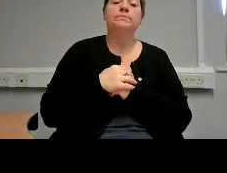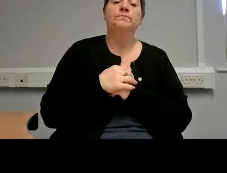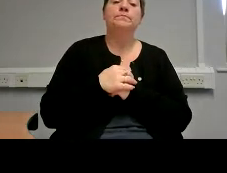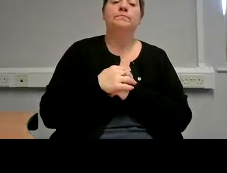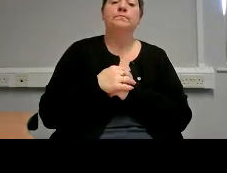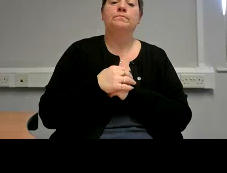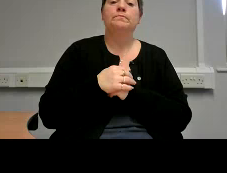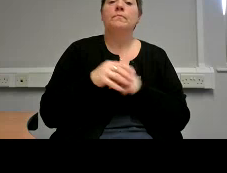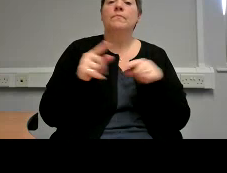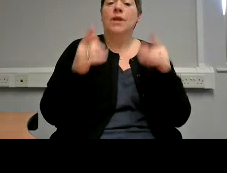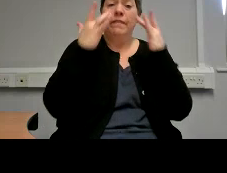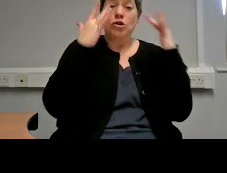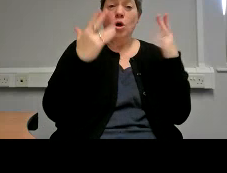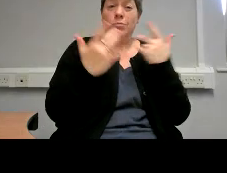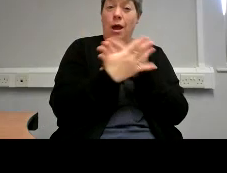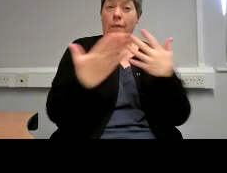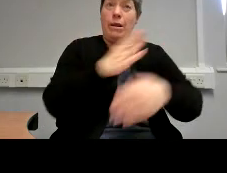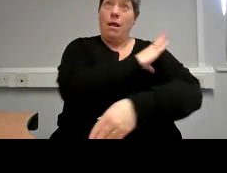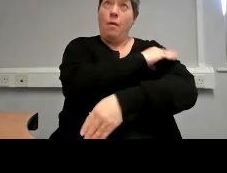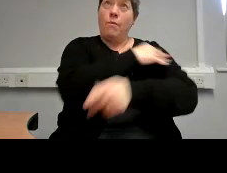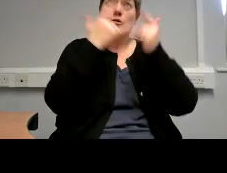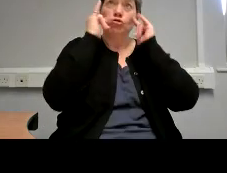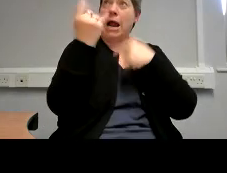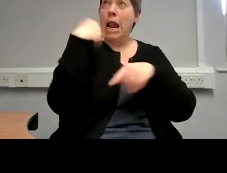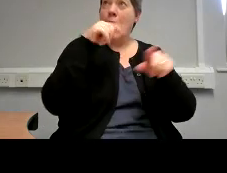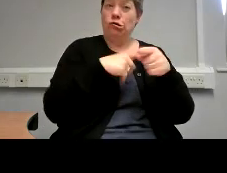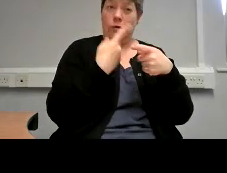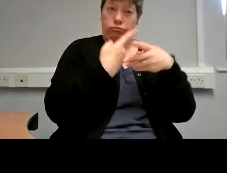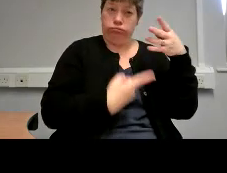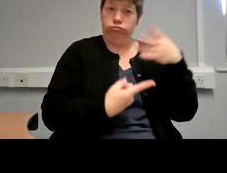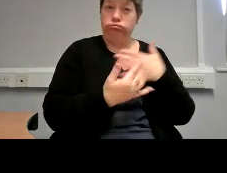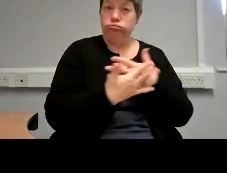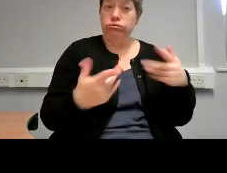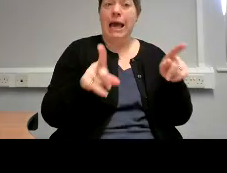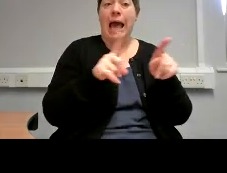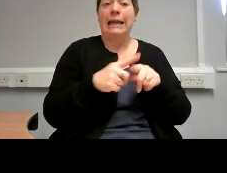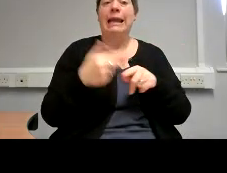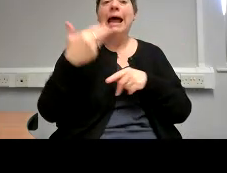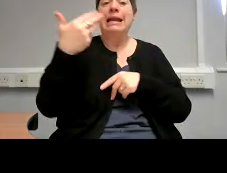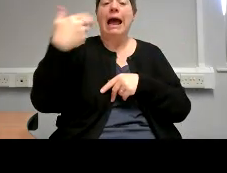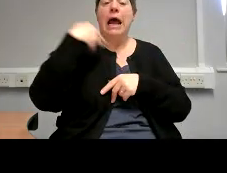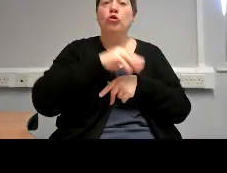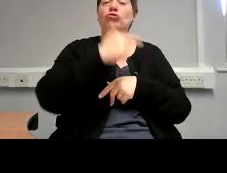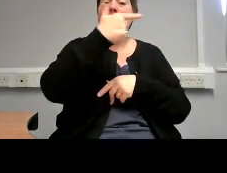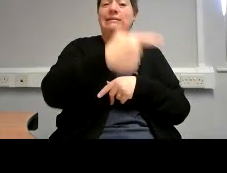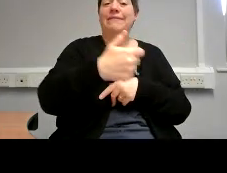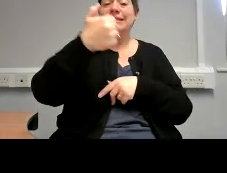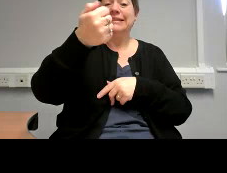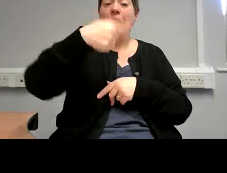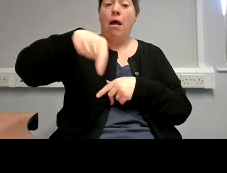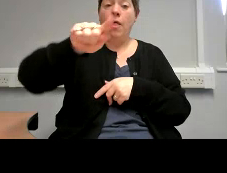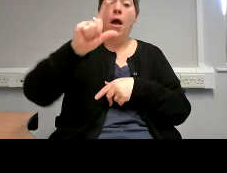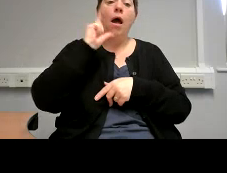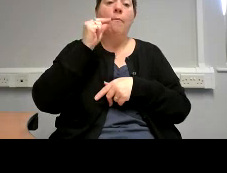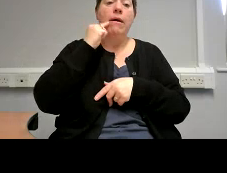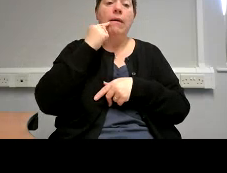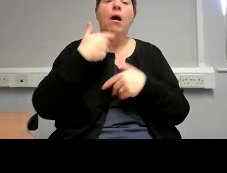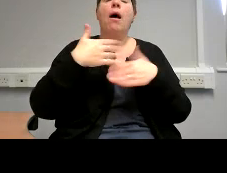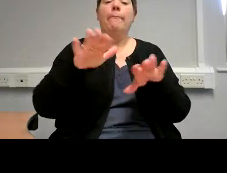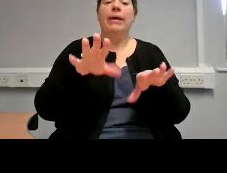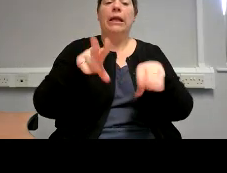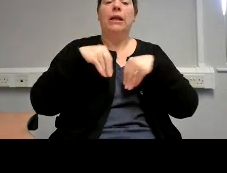shows that many blood pressure checks had been done last year, and 976 of those people went on to have the ambulatory blood